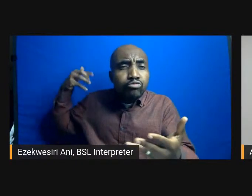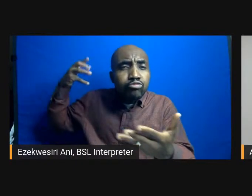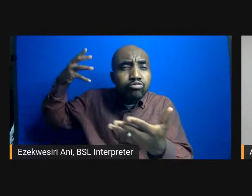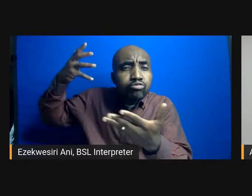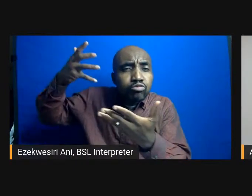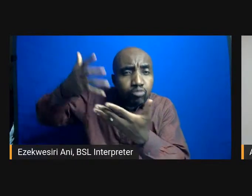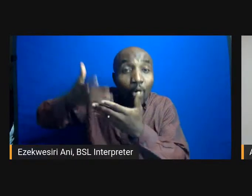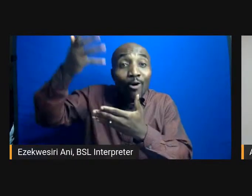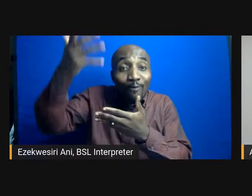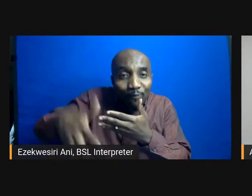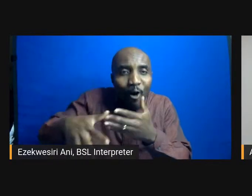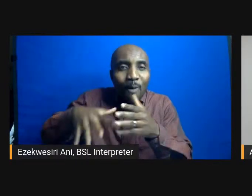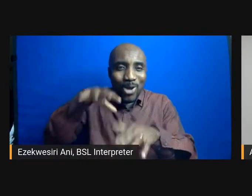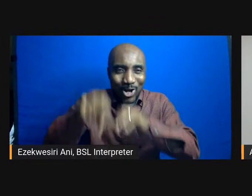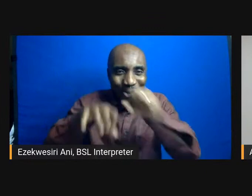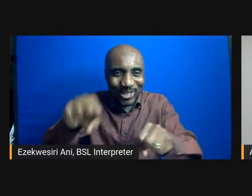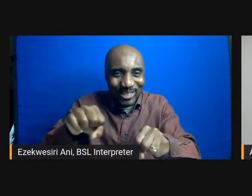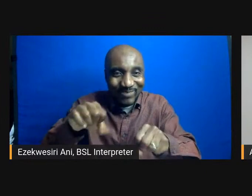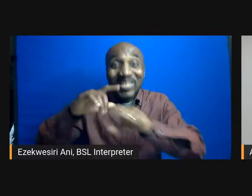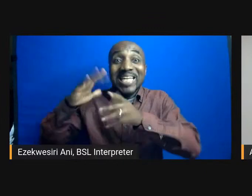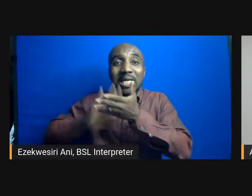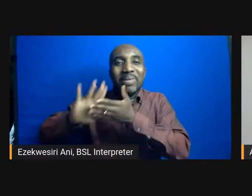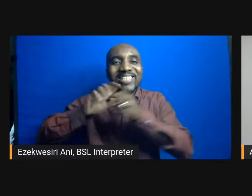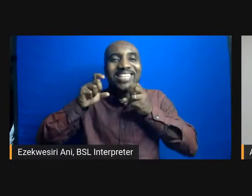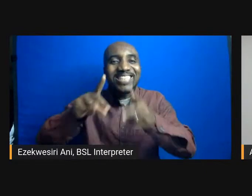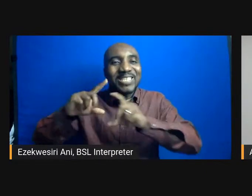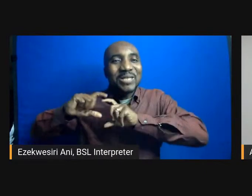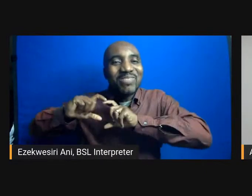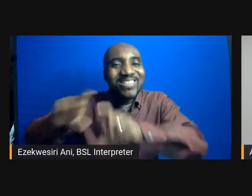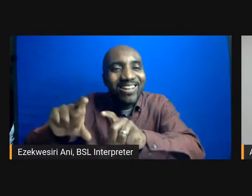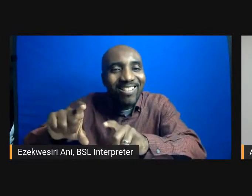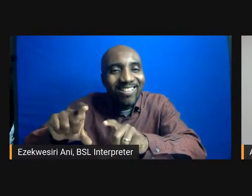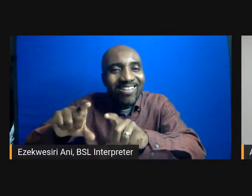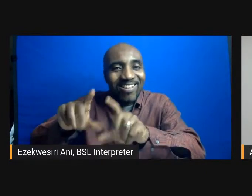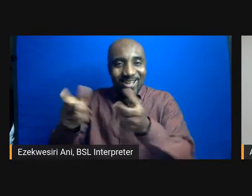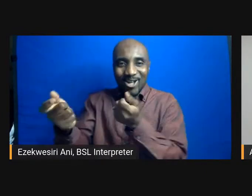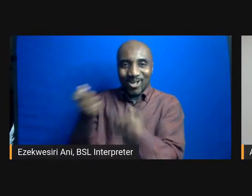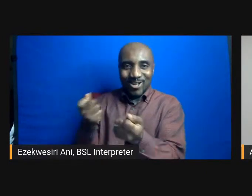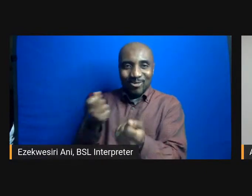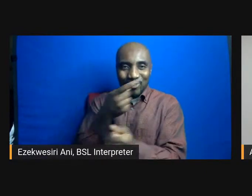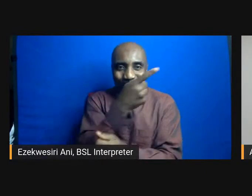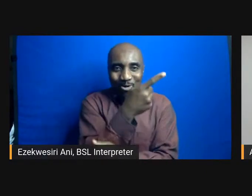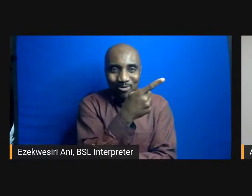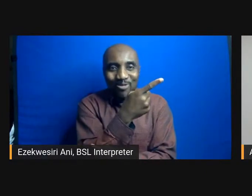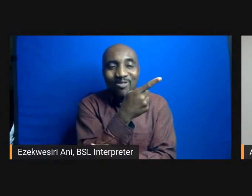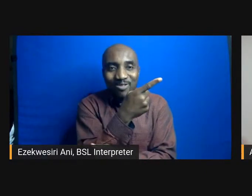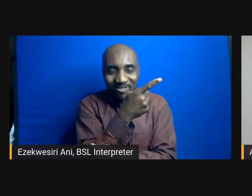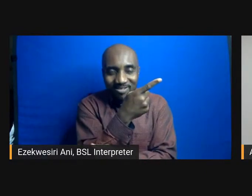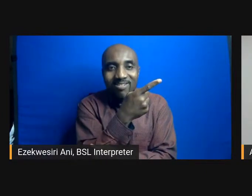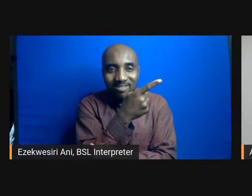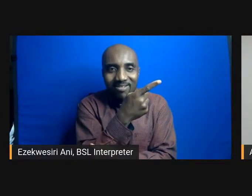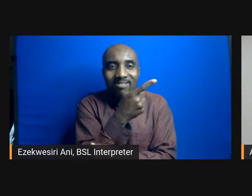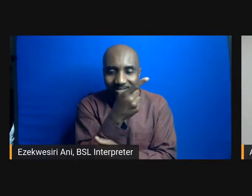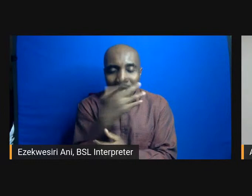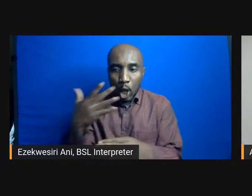of colonialism and slavery, but that define culture, labor,